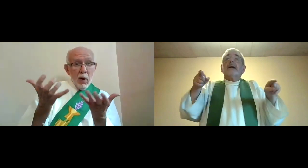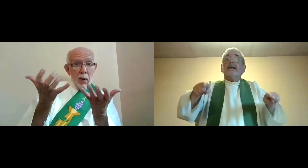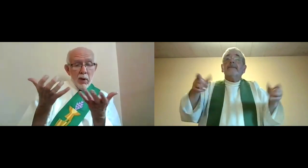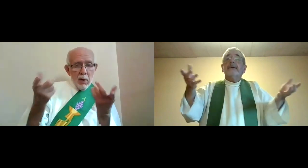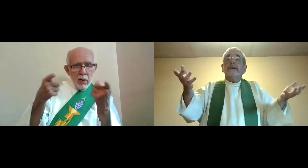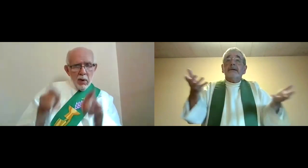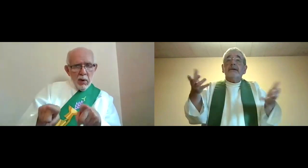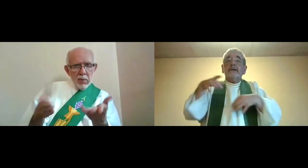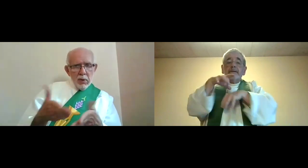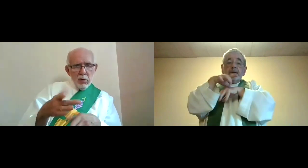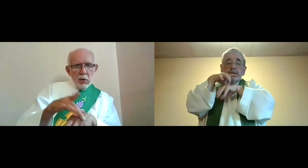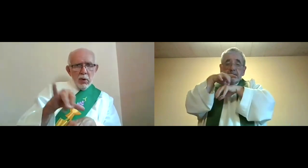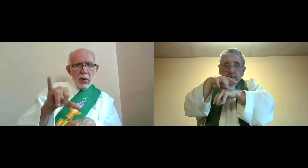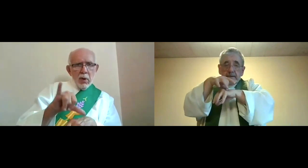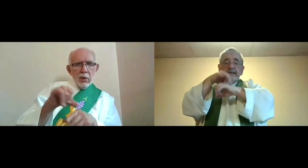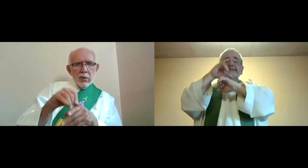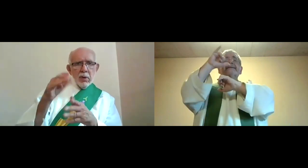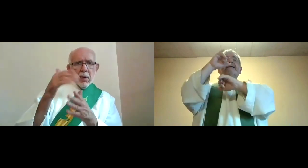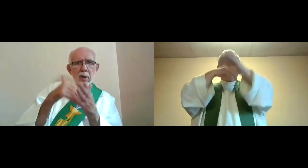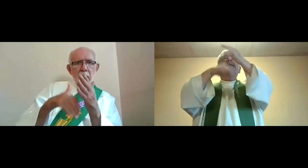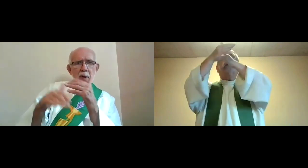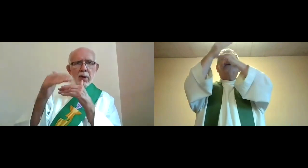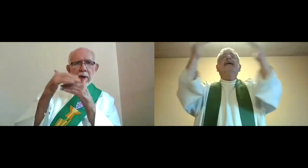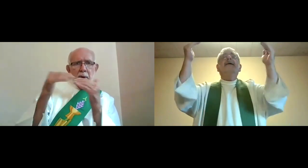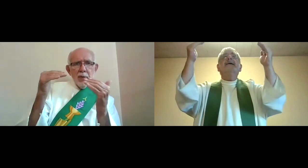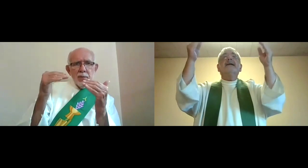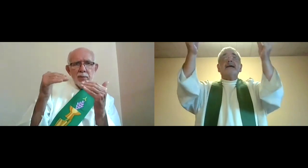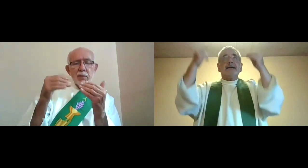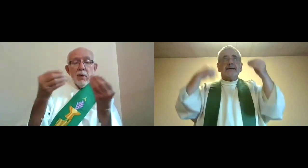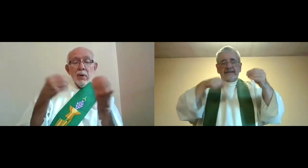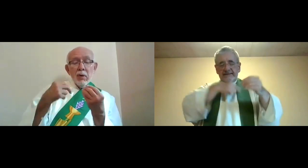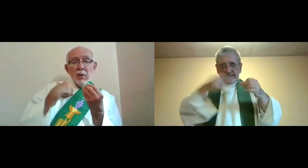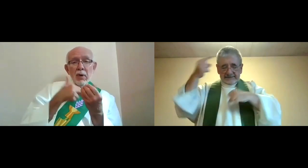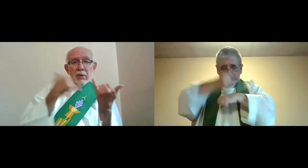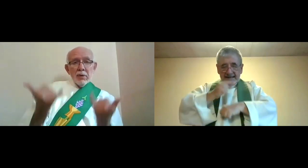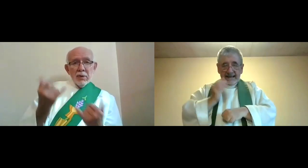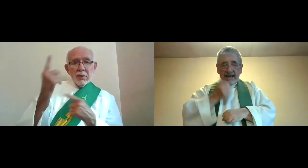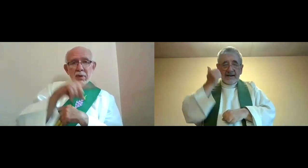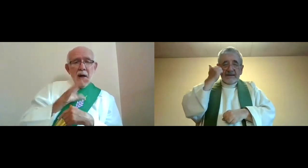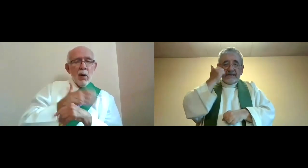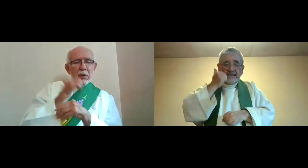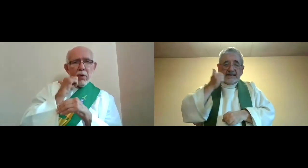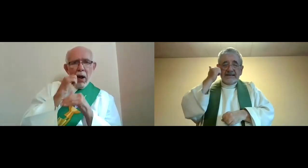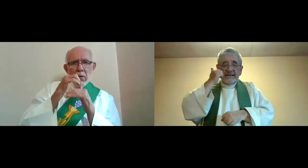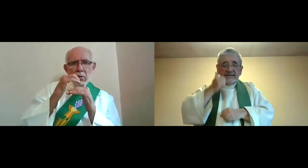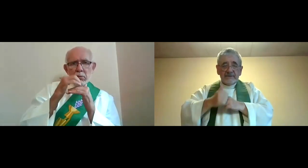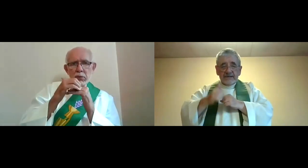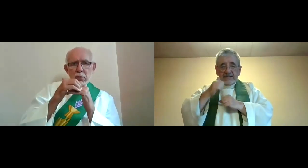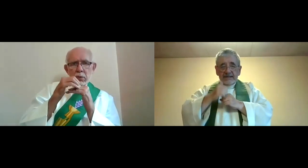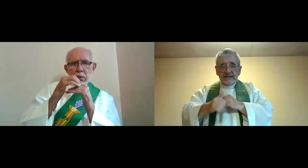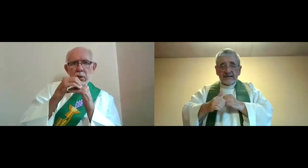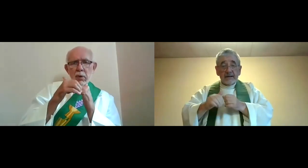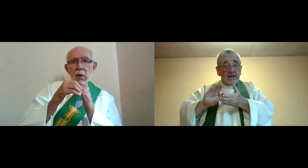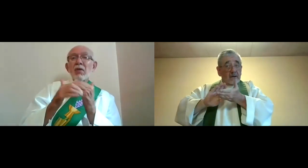will be done, on earth as it is in heaven. Give us this day our daily